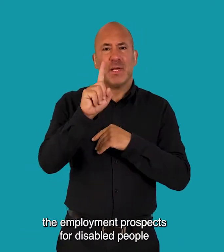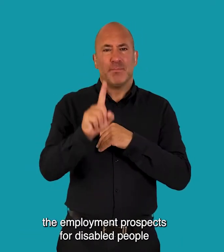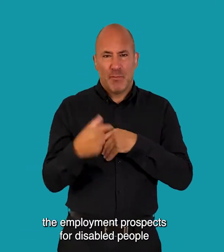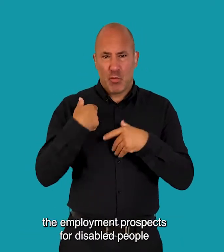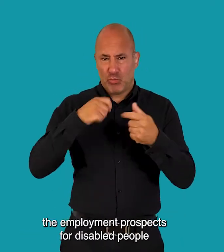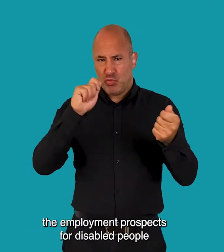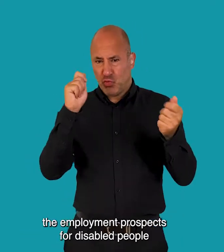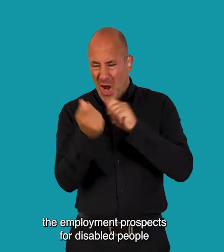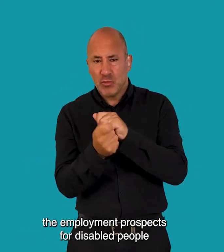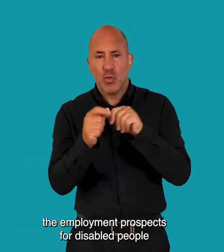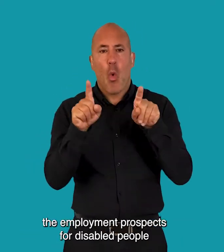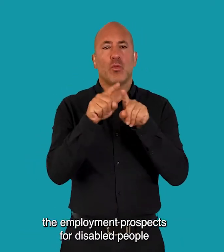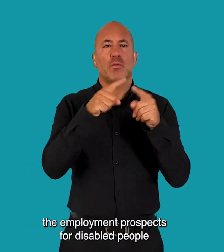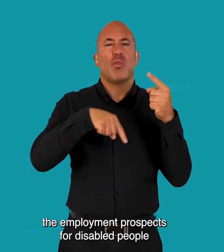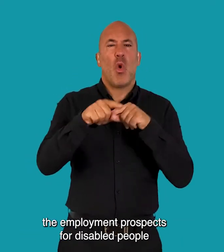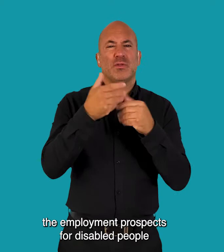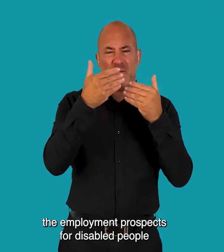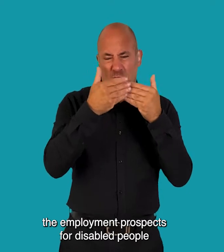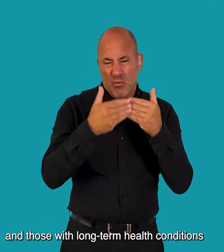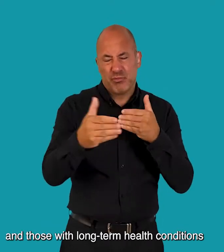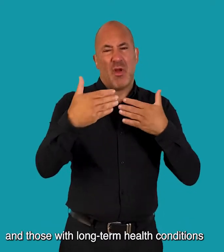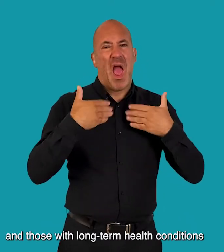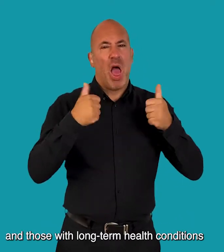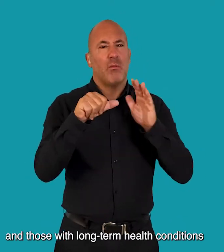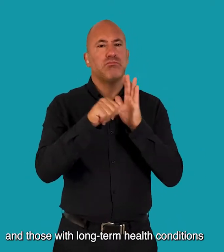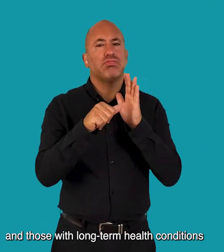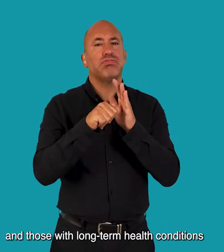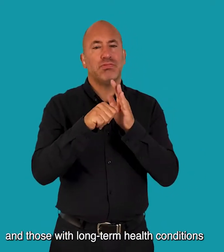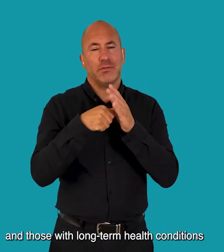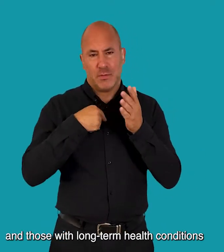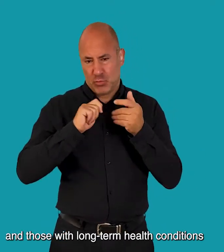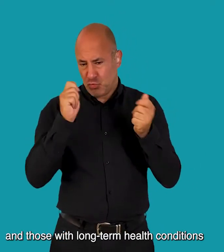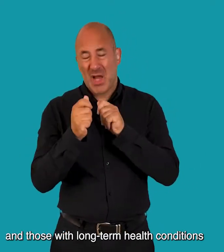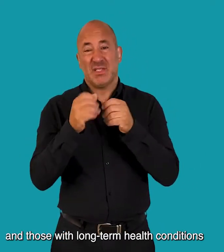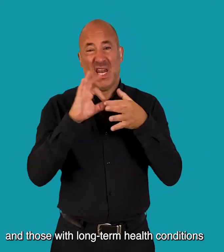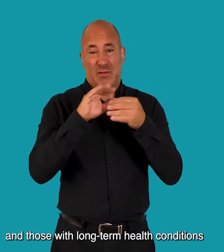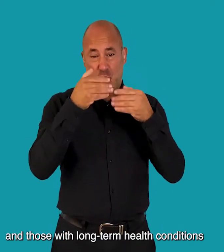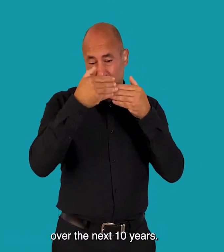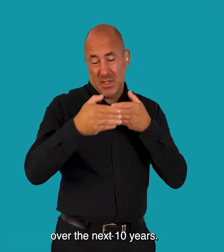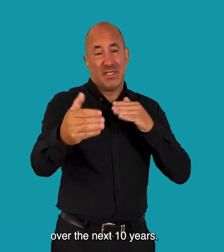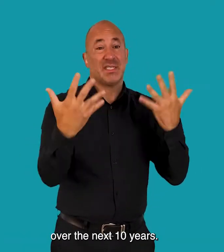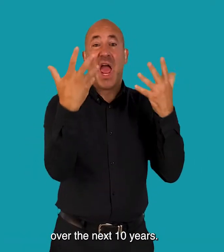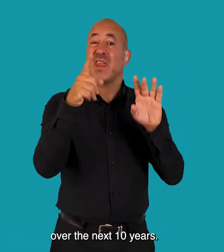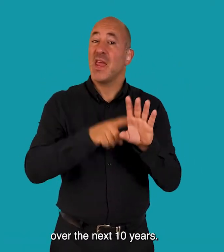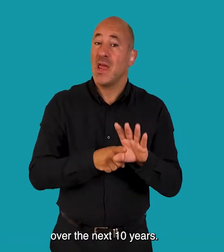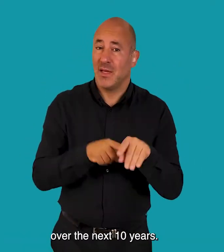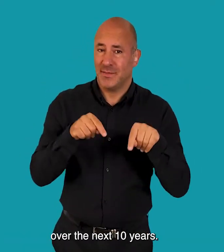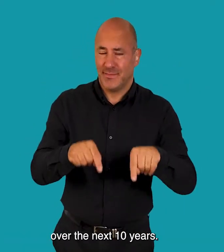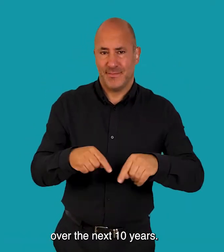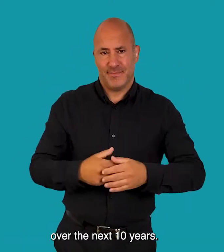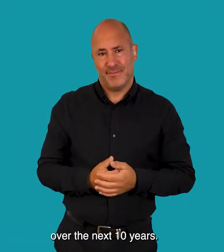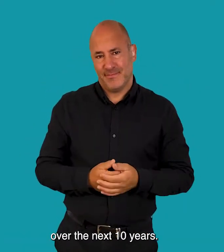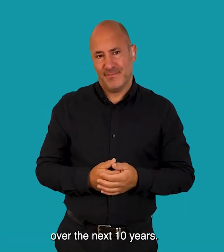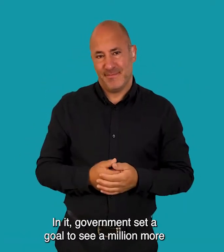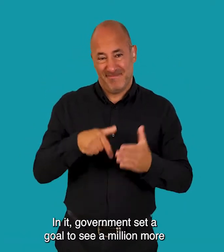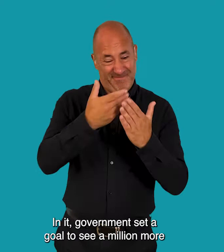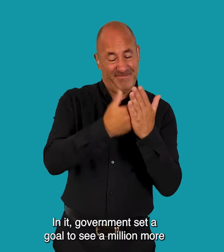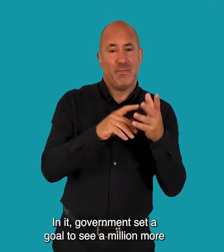employment prospects for disabled people and those with long-term health conditions over the next 10 years. In it, government